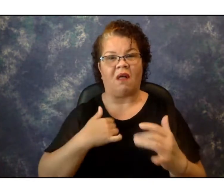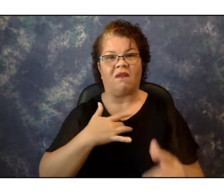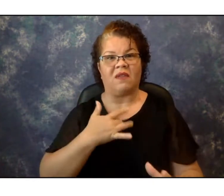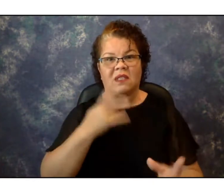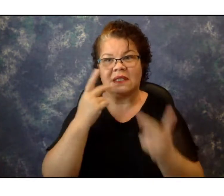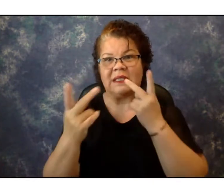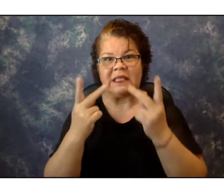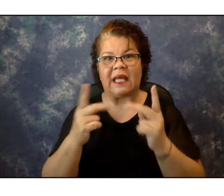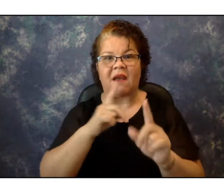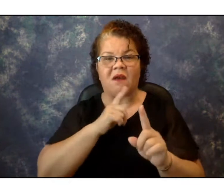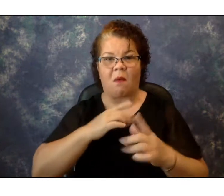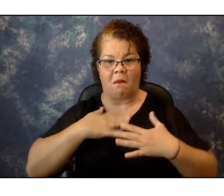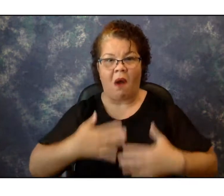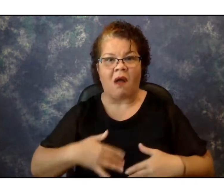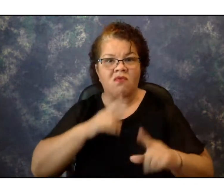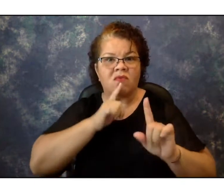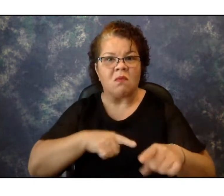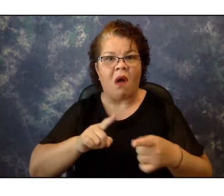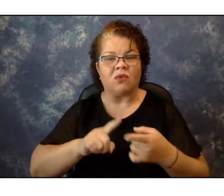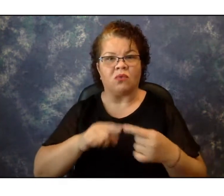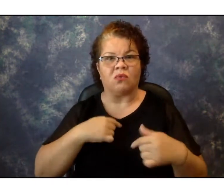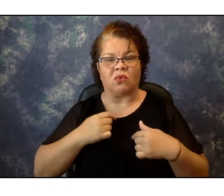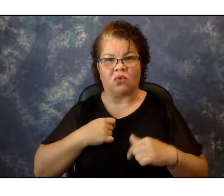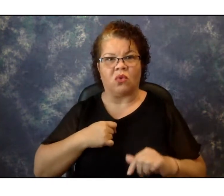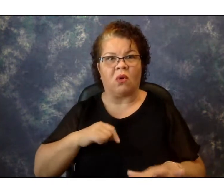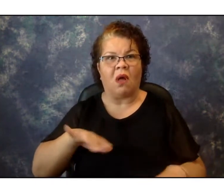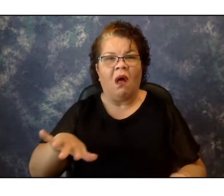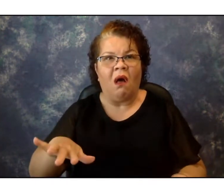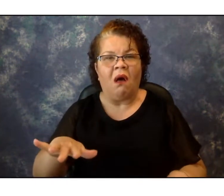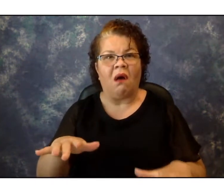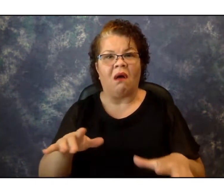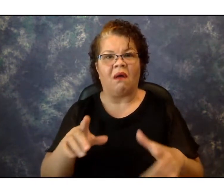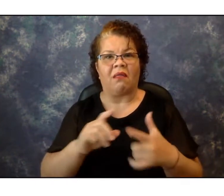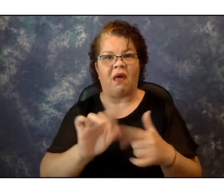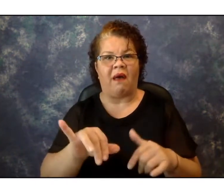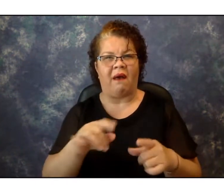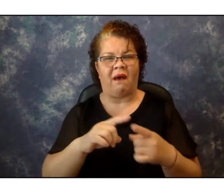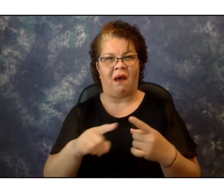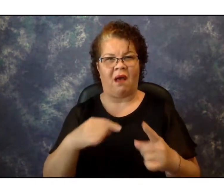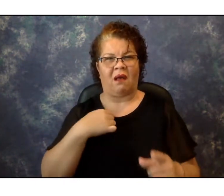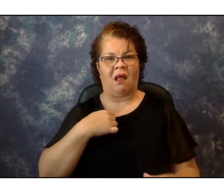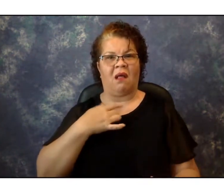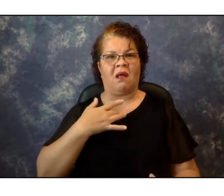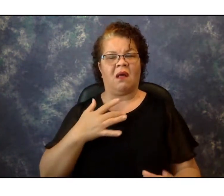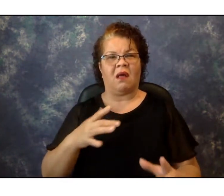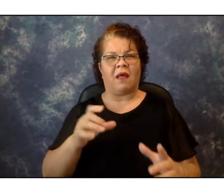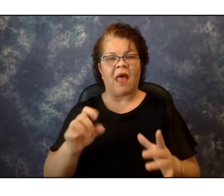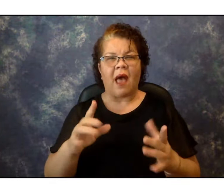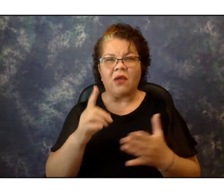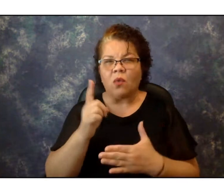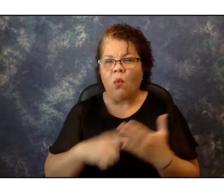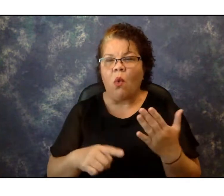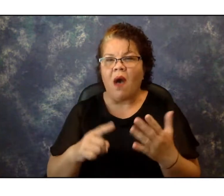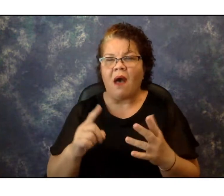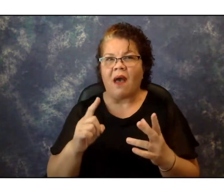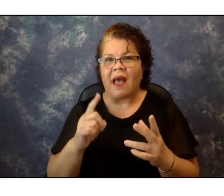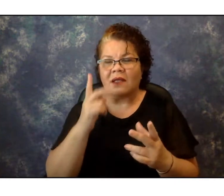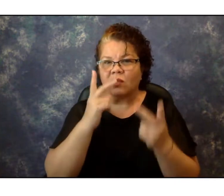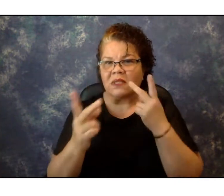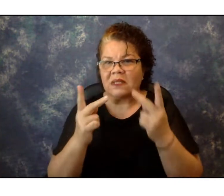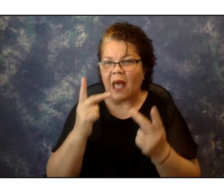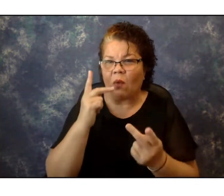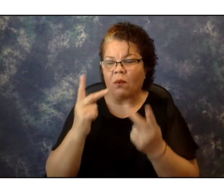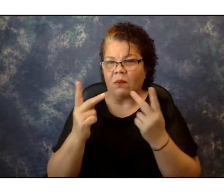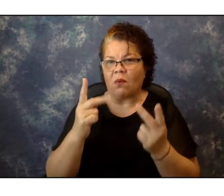I think, a form of witnessing, and it's a very much what the folks who lined up to see the